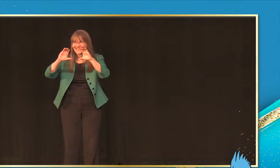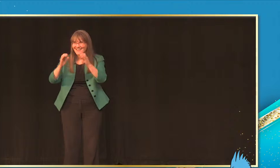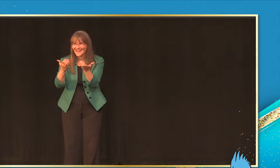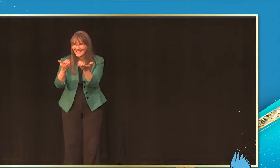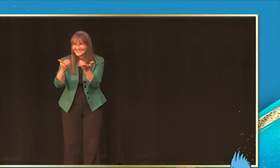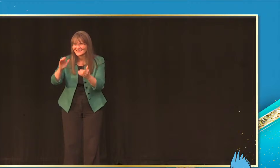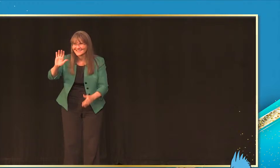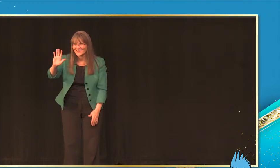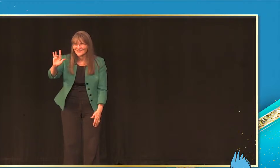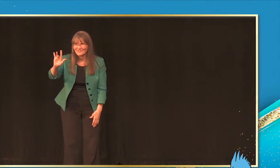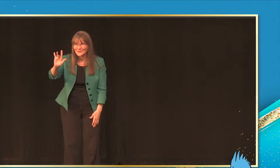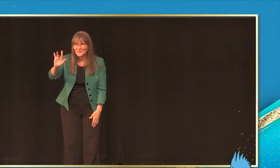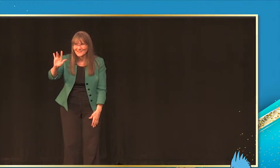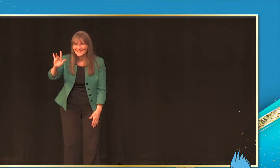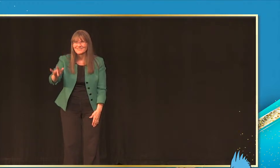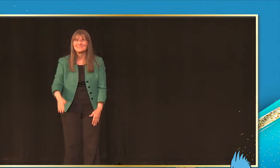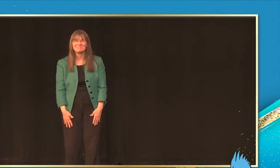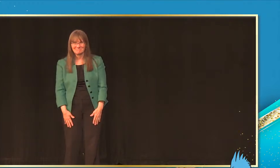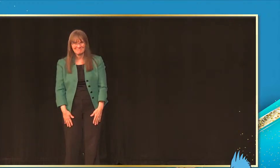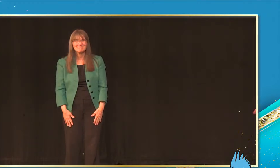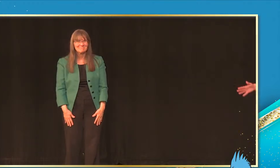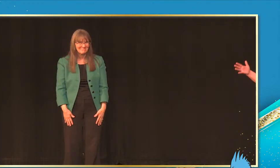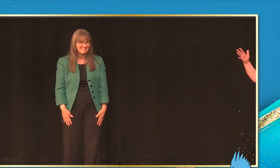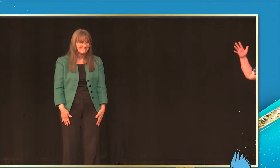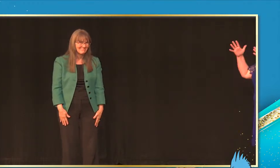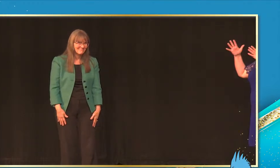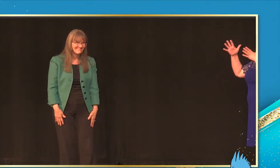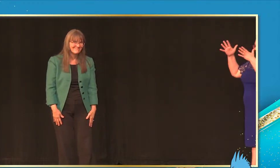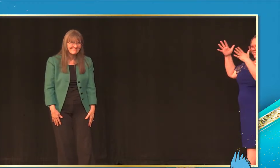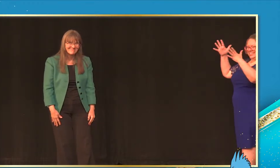Congratulations, class of 2025.